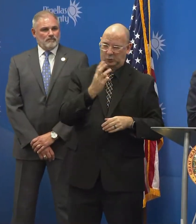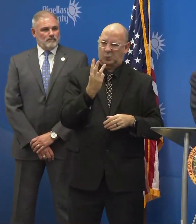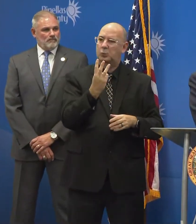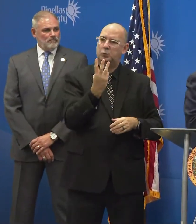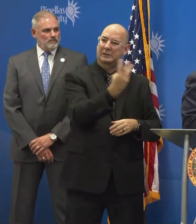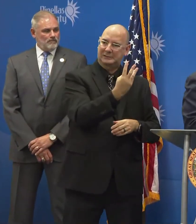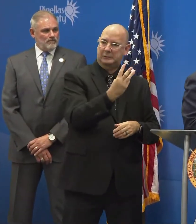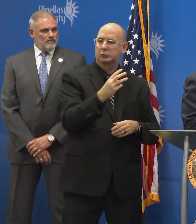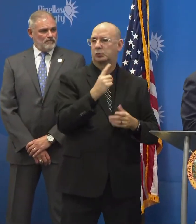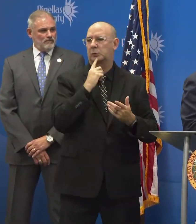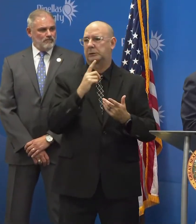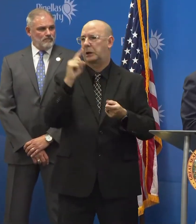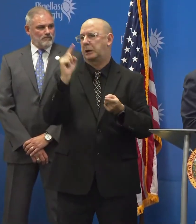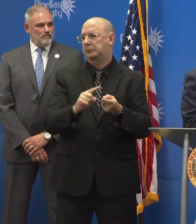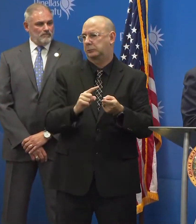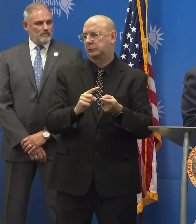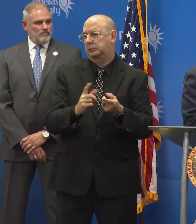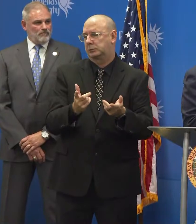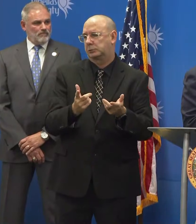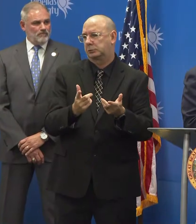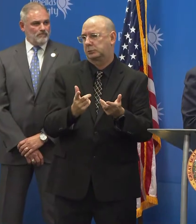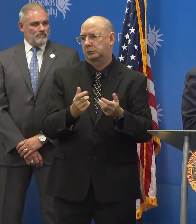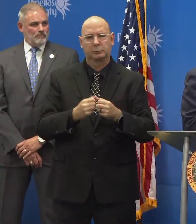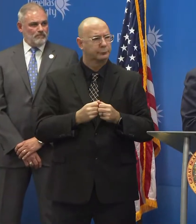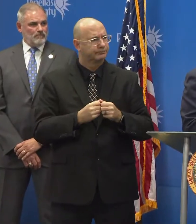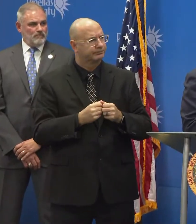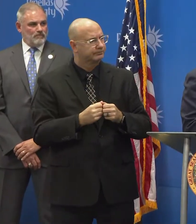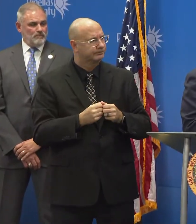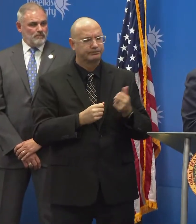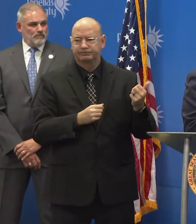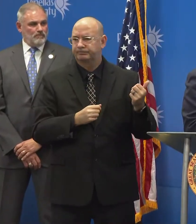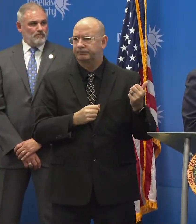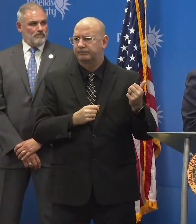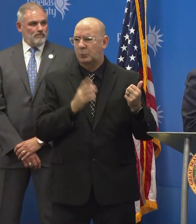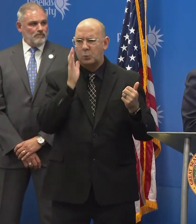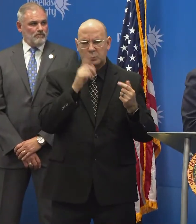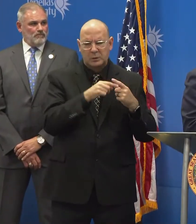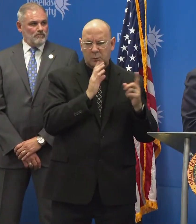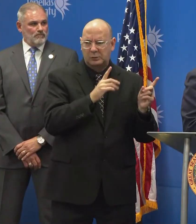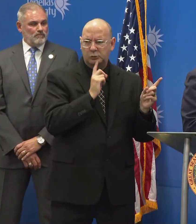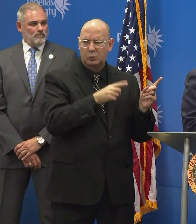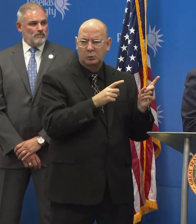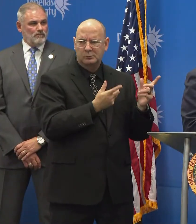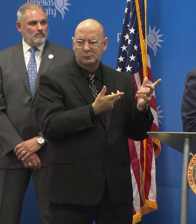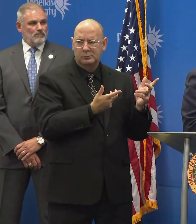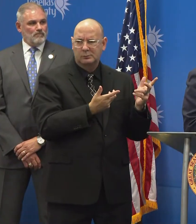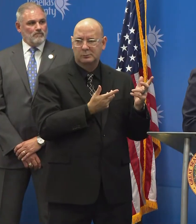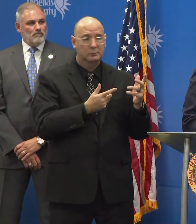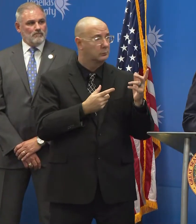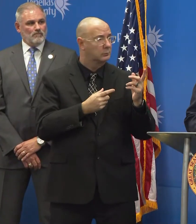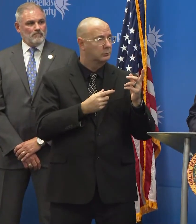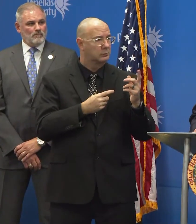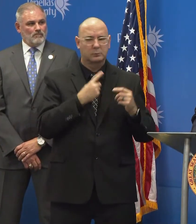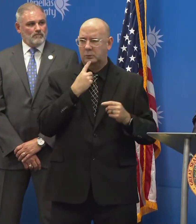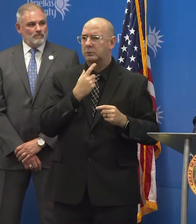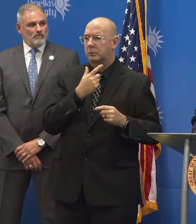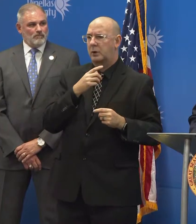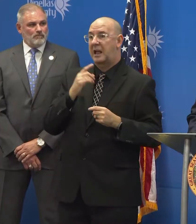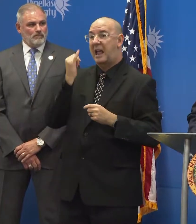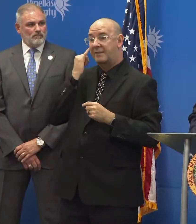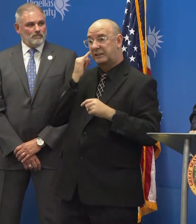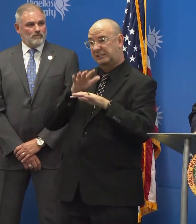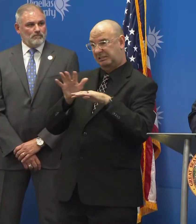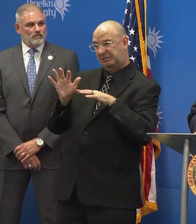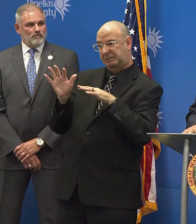do you know when they will go to the shoulders? When the traffic congestion calls for it, then they'll implement emergency